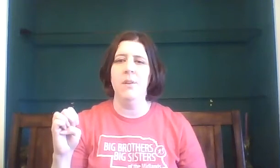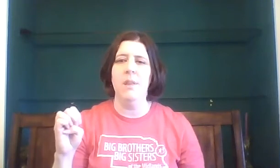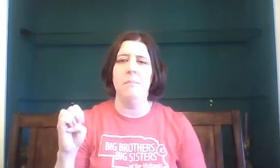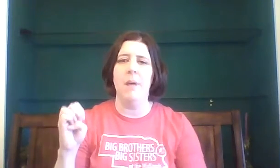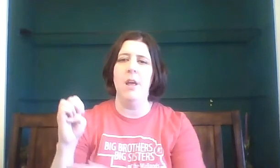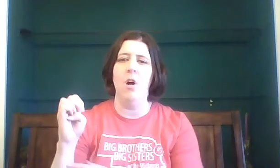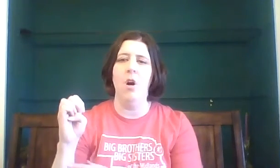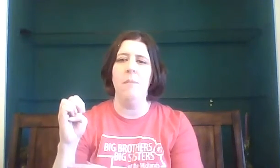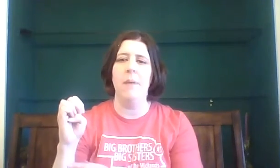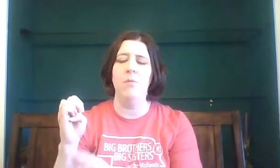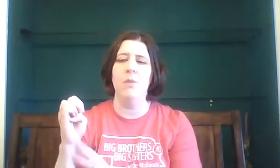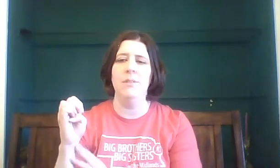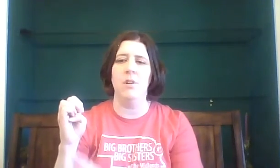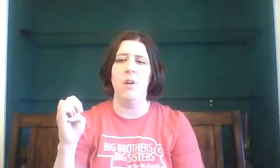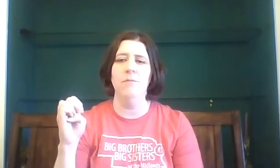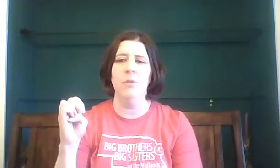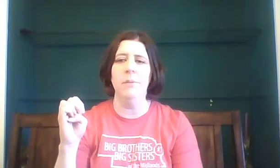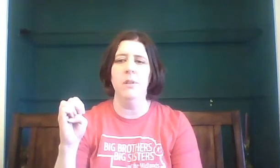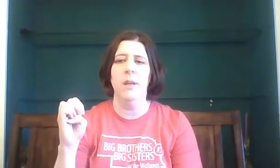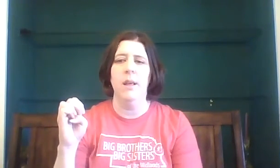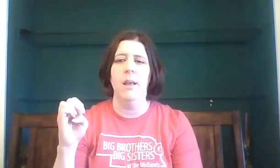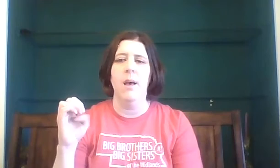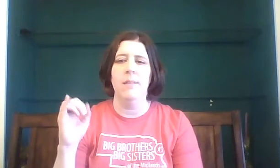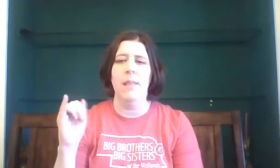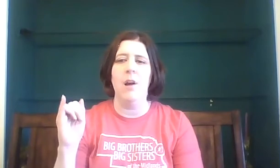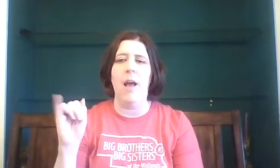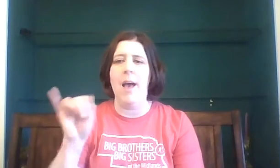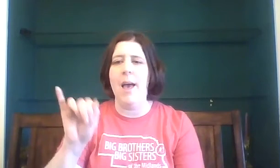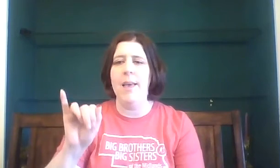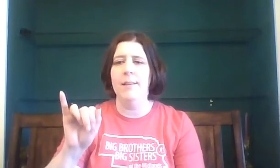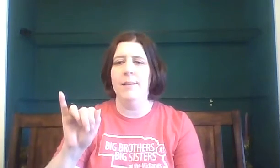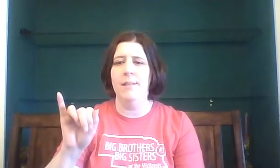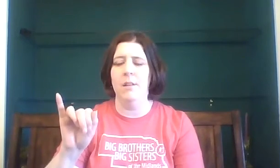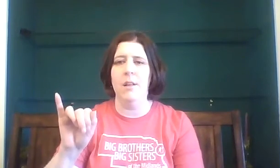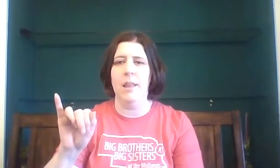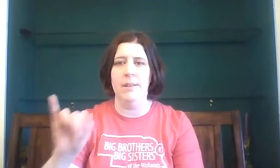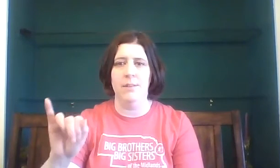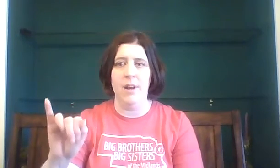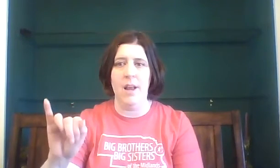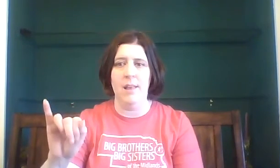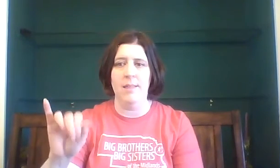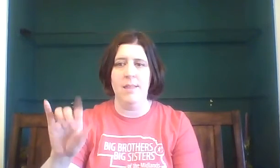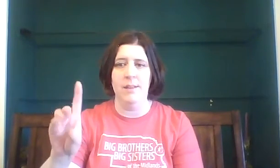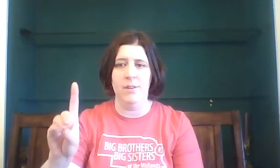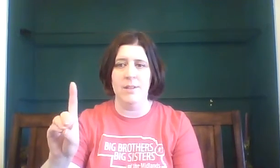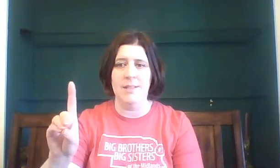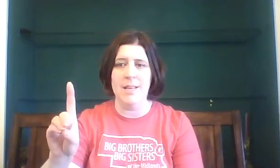that my arm, my wrist are comfortable. The letter I doesn't look like it's straight out like this, or